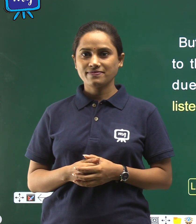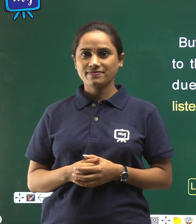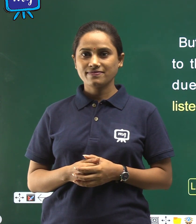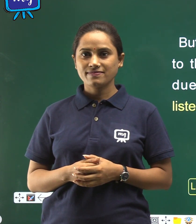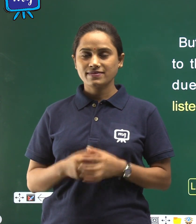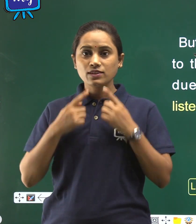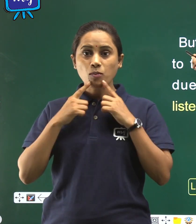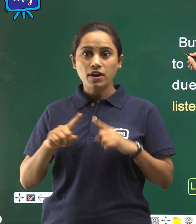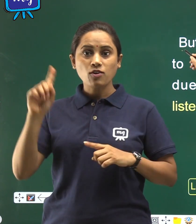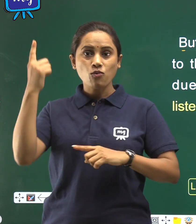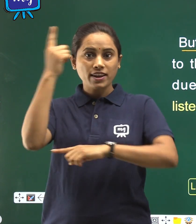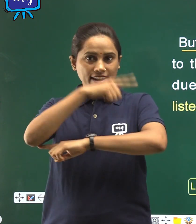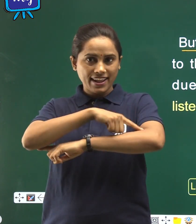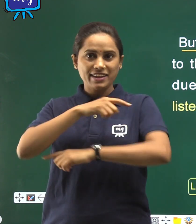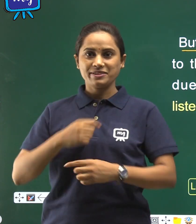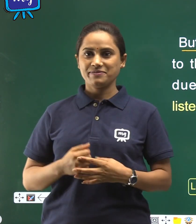But one day